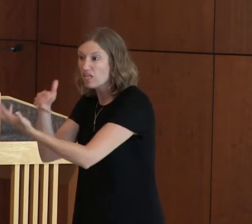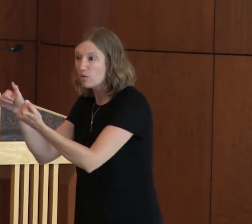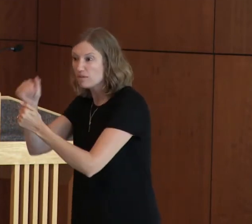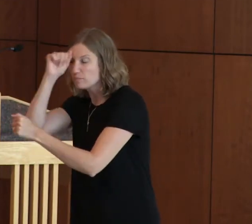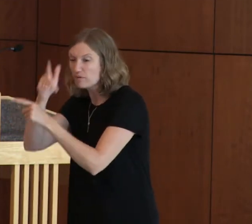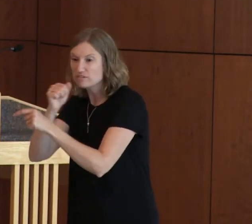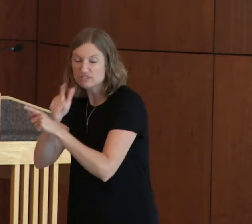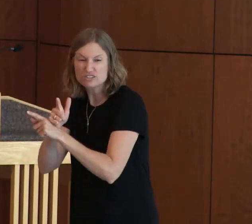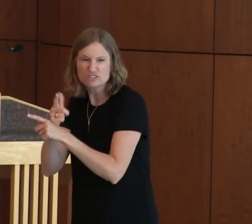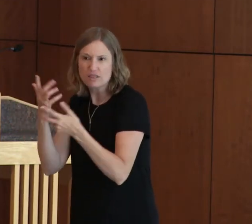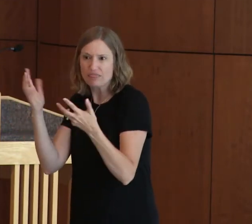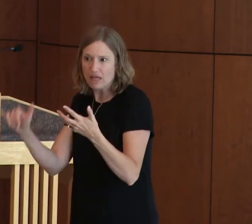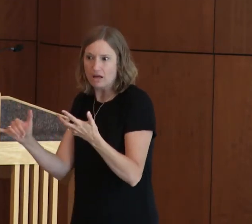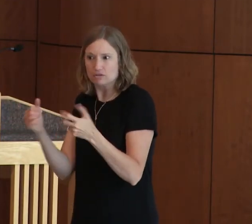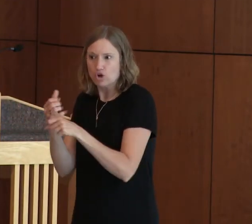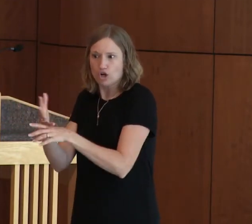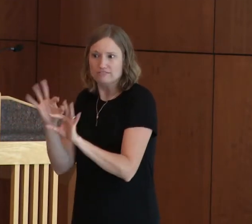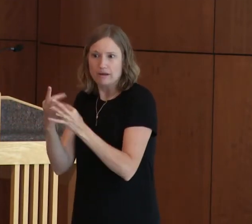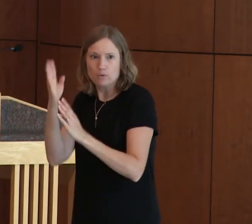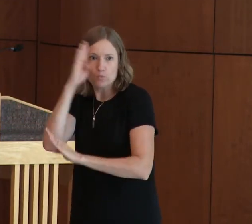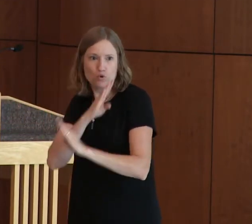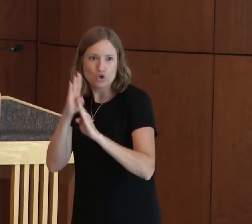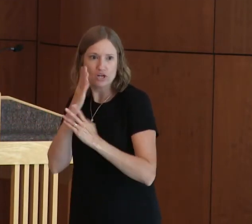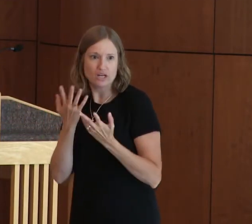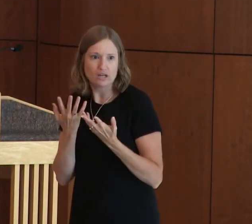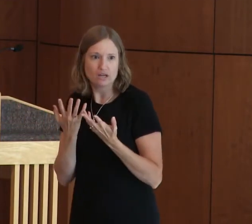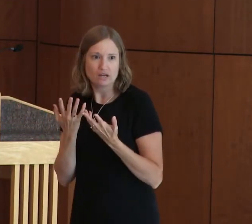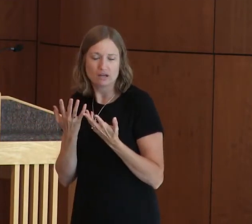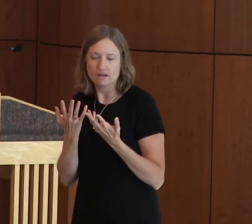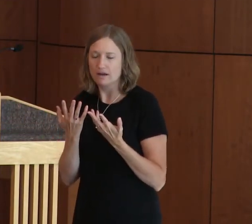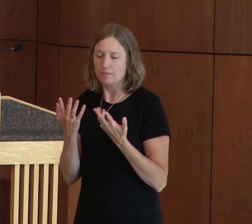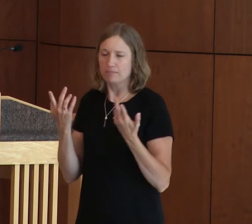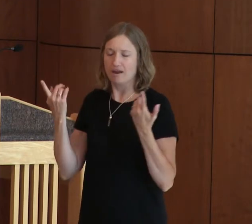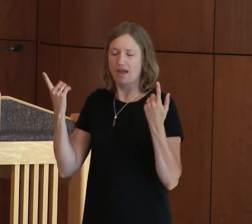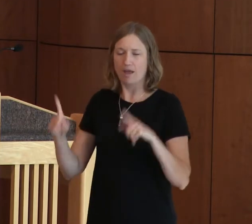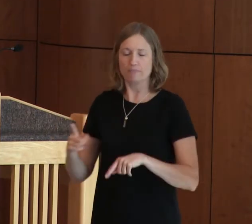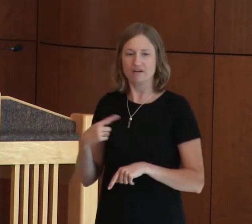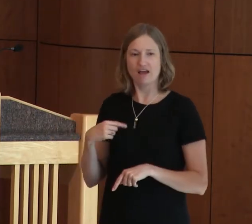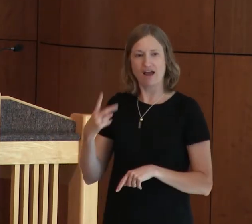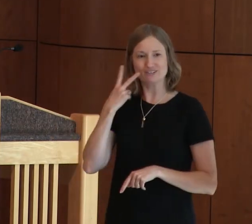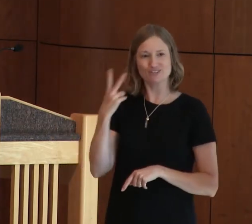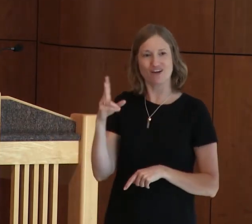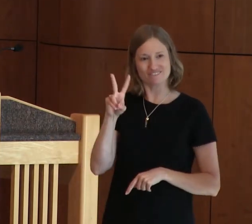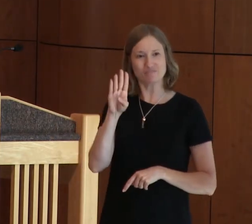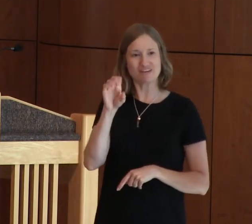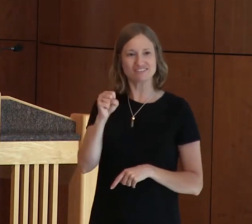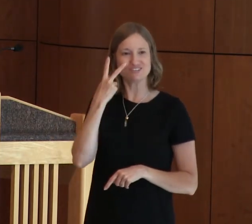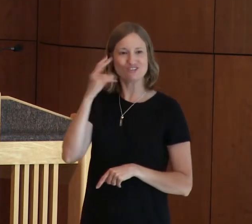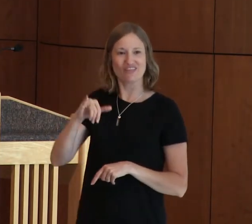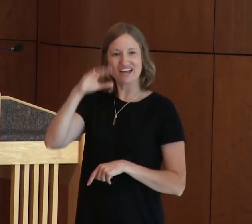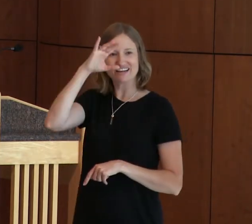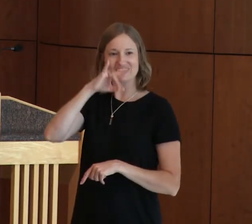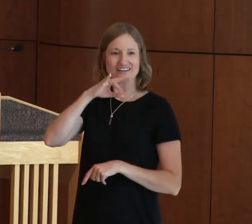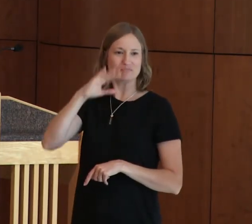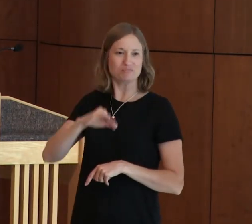too. And so suddenly to see this kid up here at VBS singing and dancing, up here